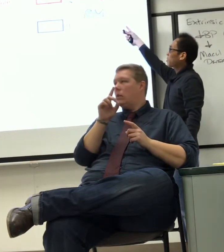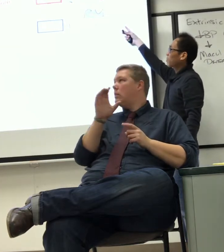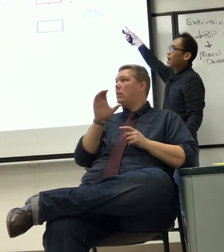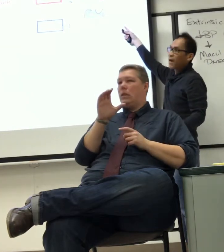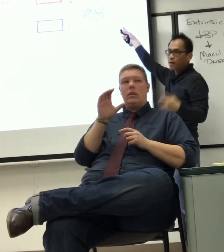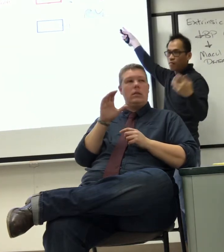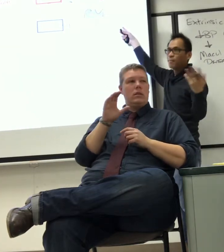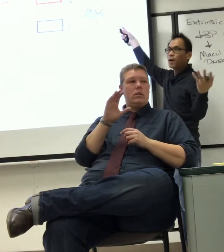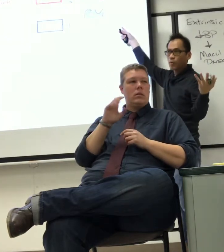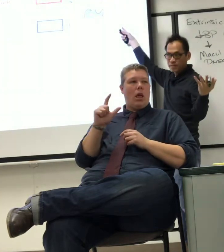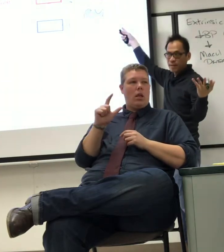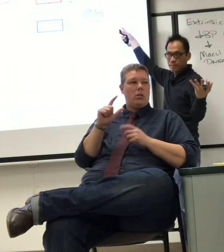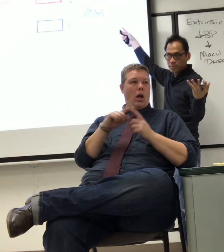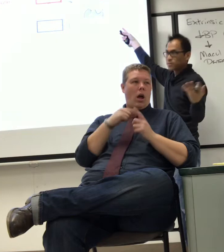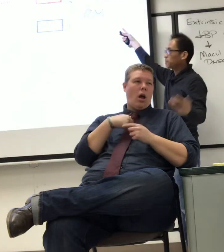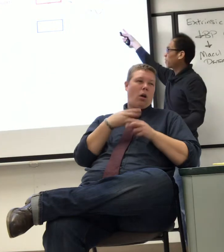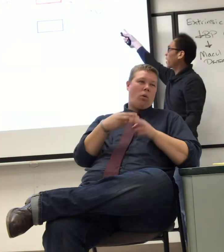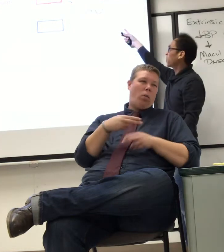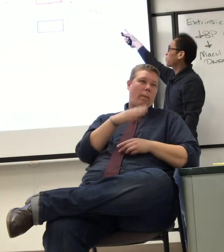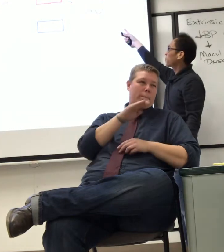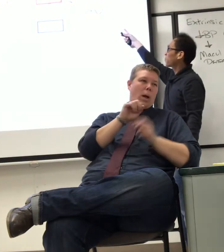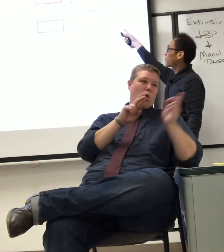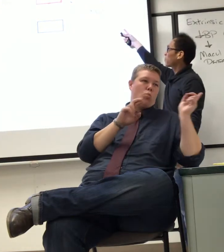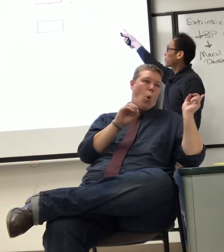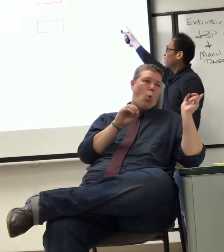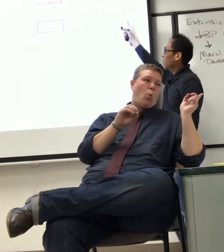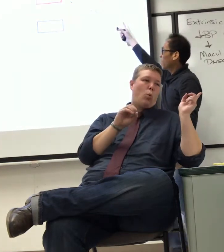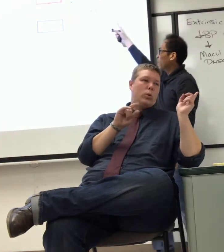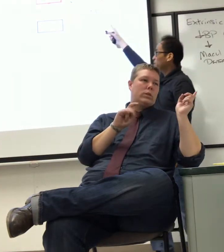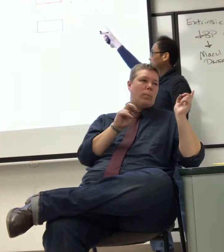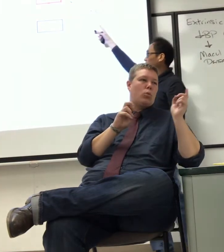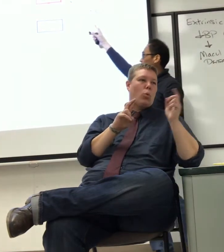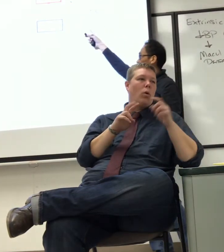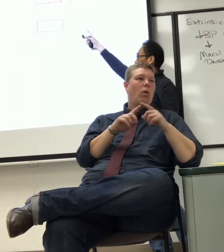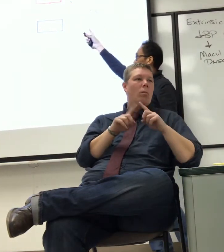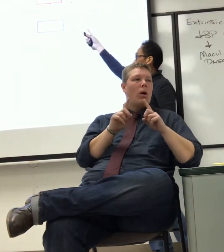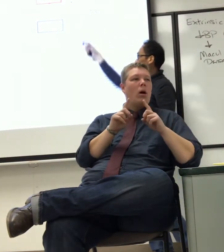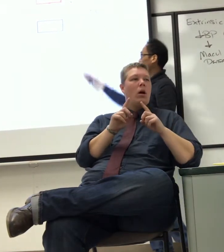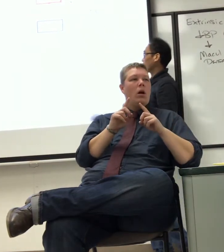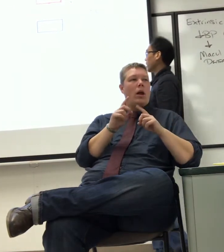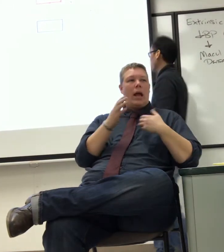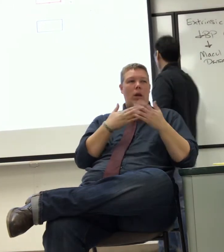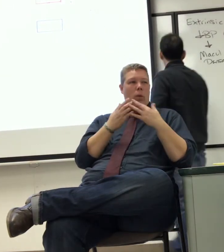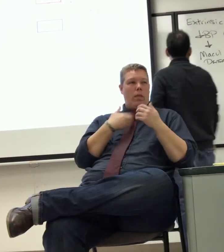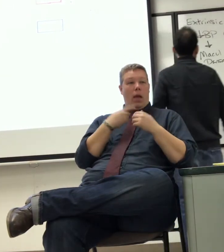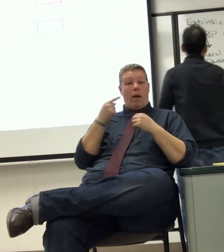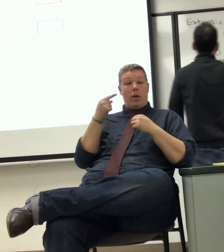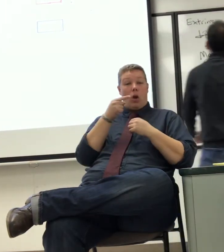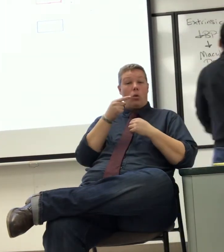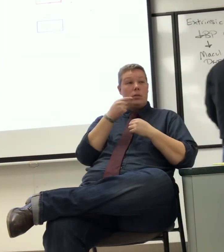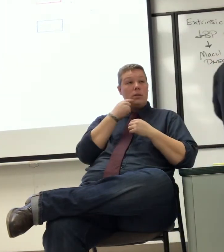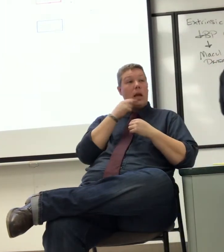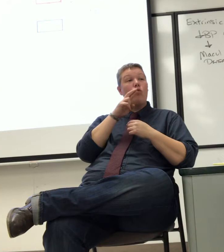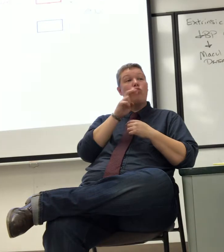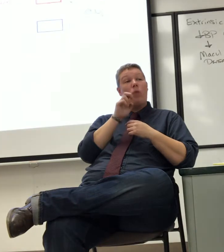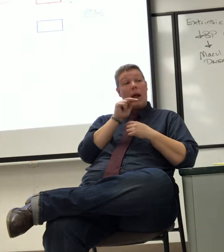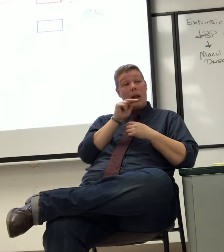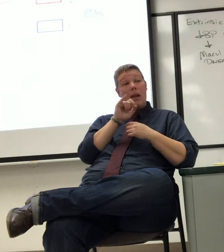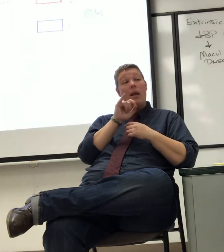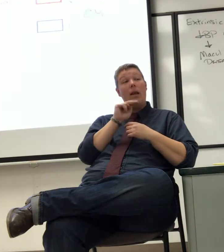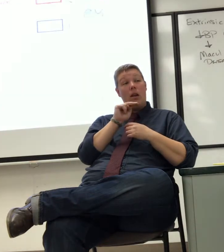mechanoreceptors. I call them baroreceptors. All right. Well, anyways, they have arrows that point to renin release.